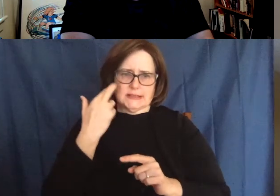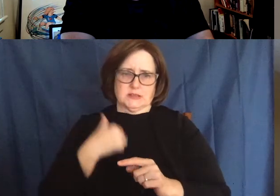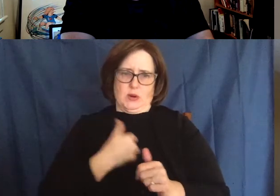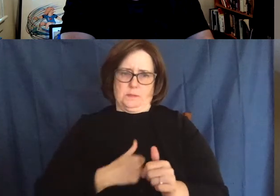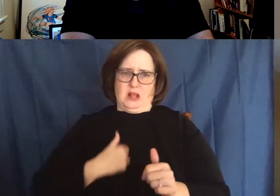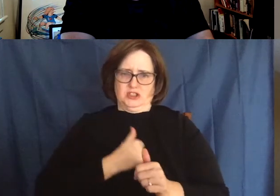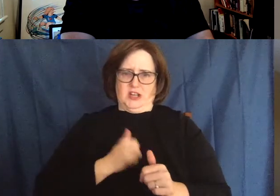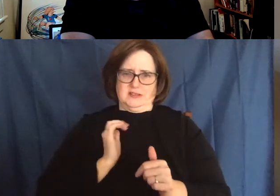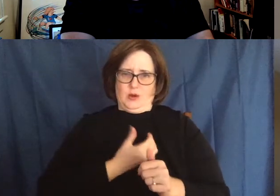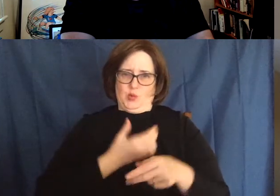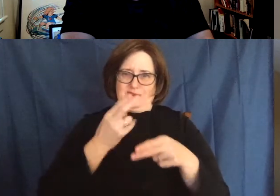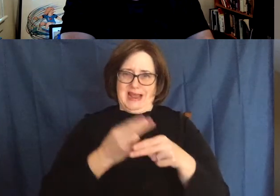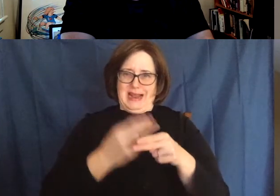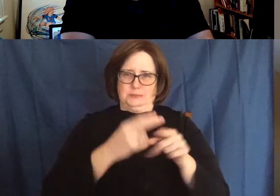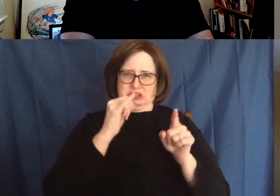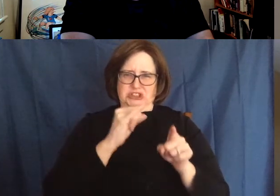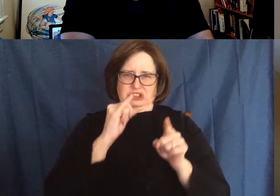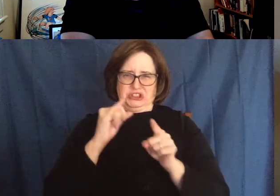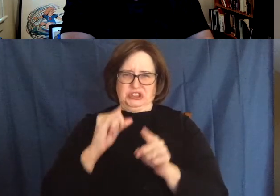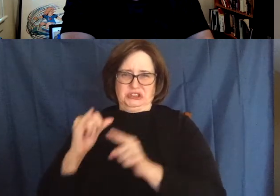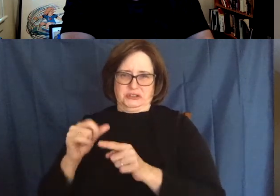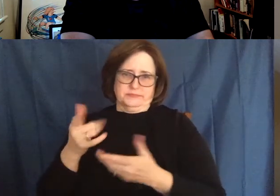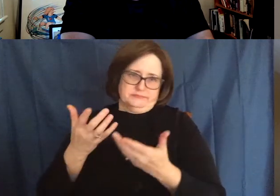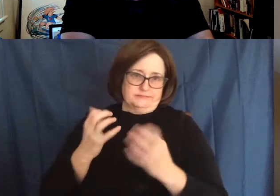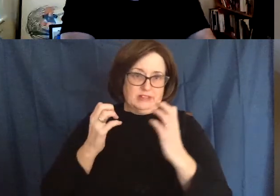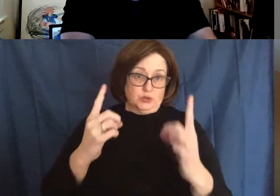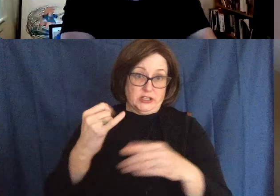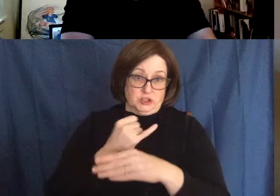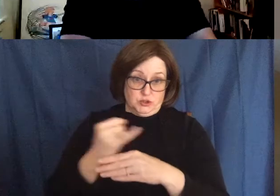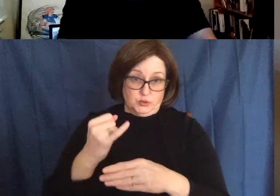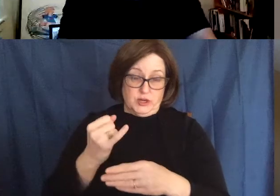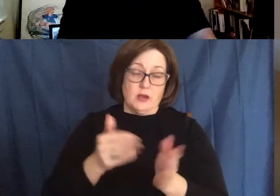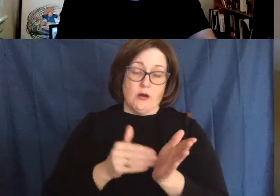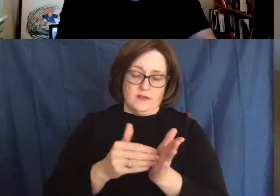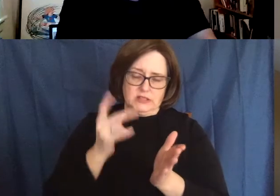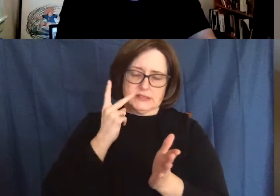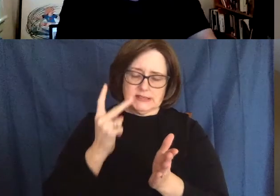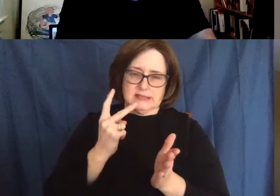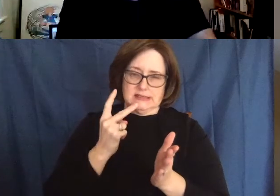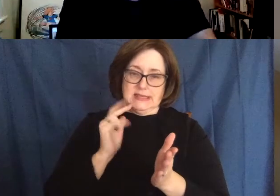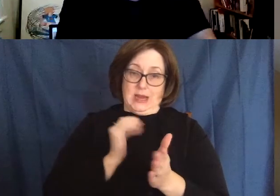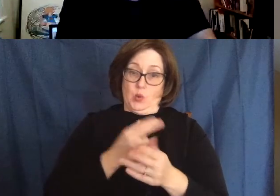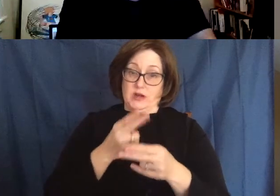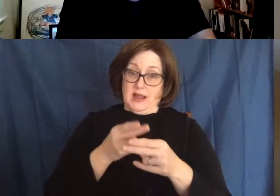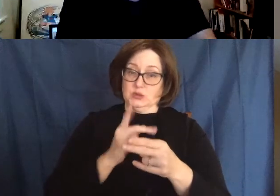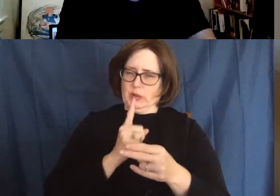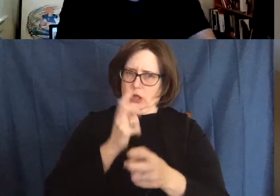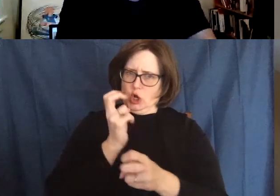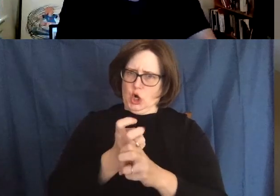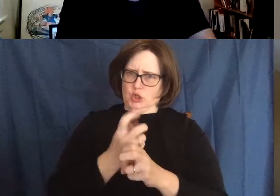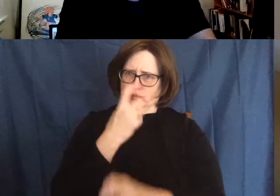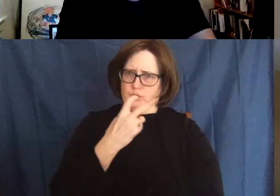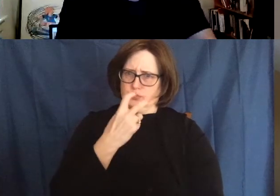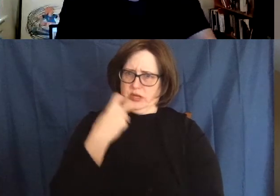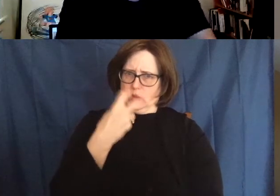names that we have in the education industry. You often see our names, and they're all horrible to pronounce. So don't worry about it.